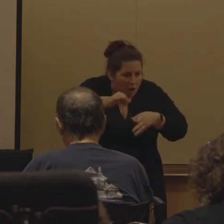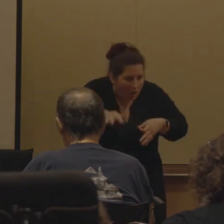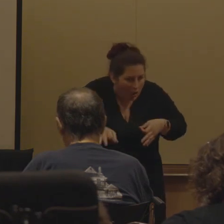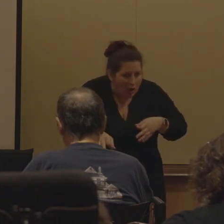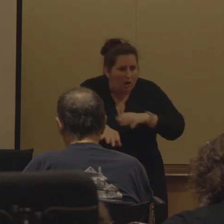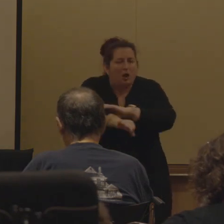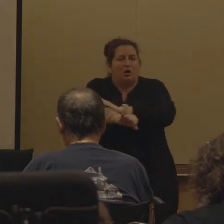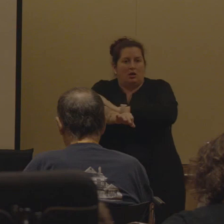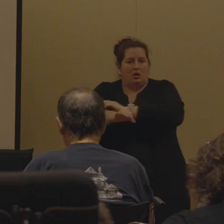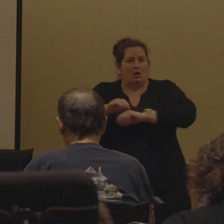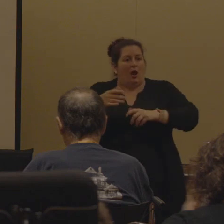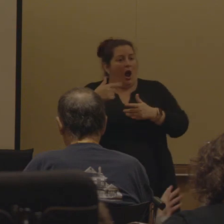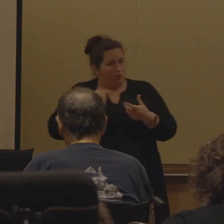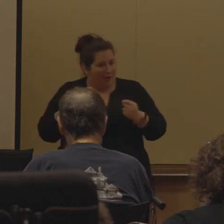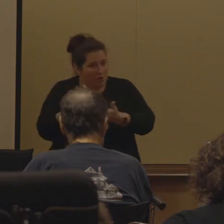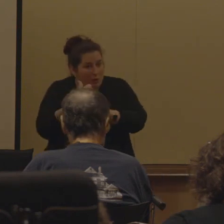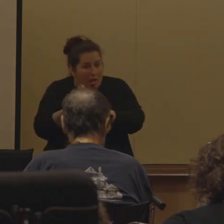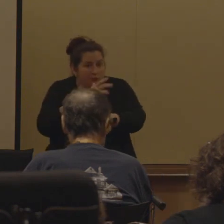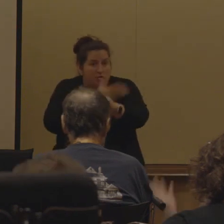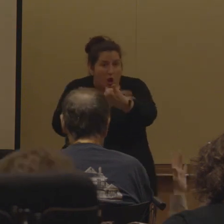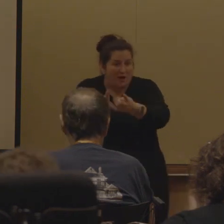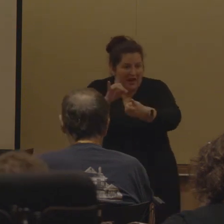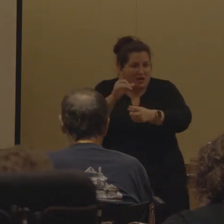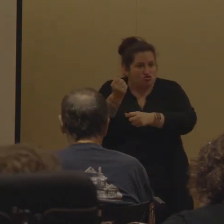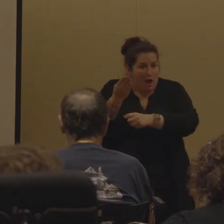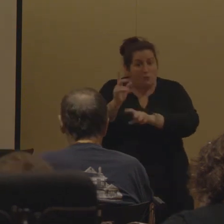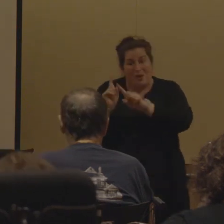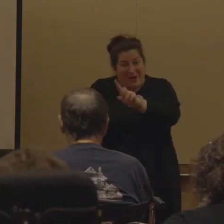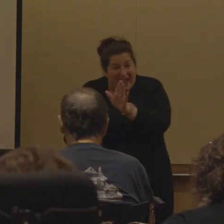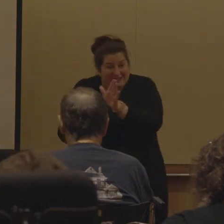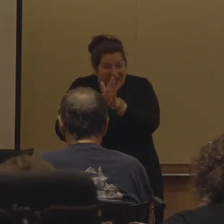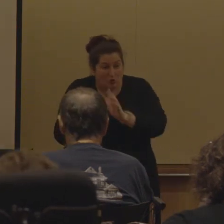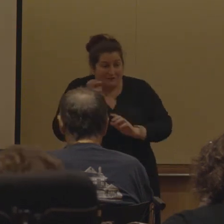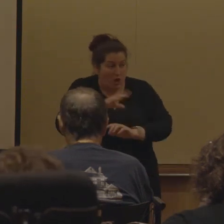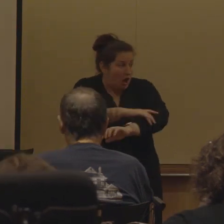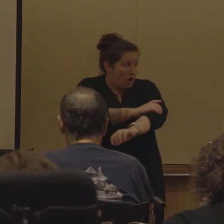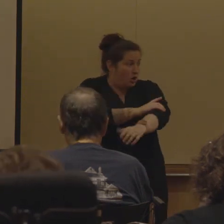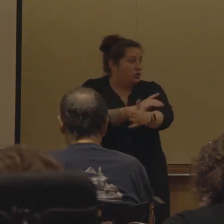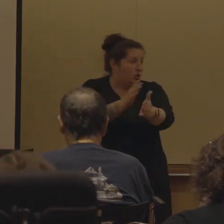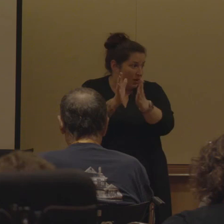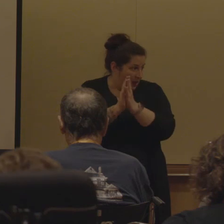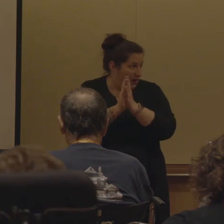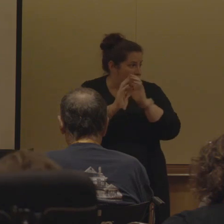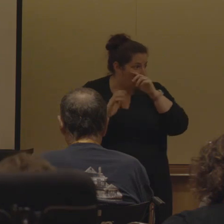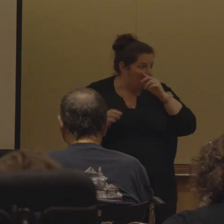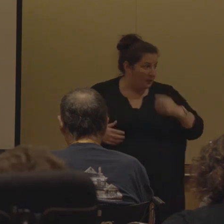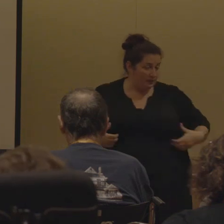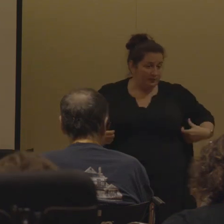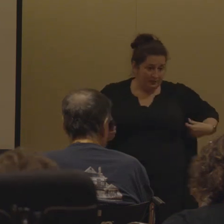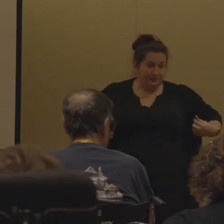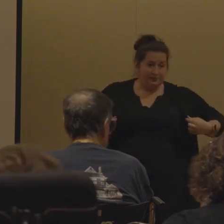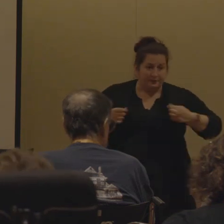able to help my daughter find a job. So we went again to VR and asked for help with transportation